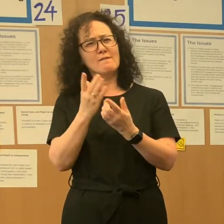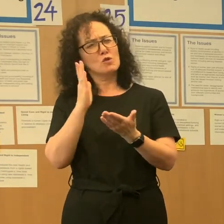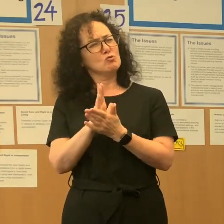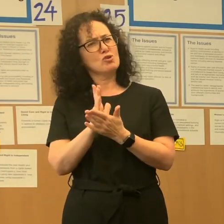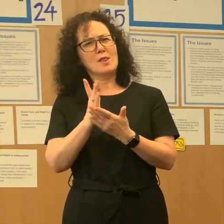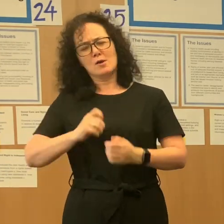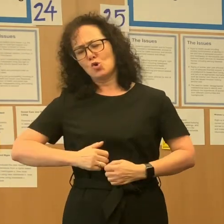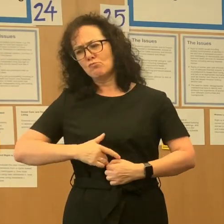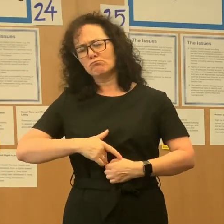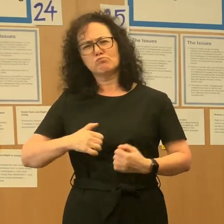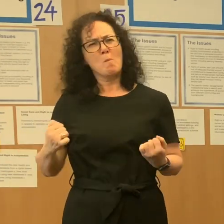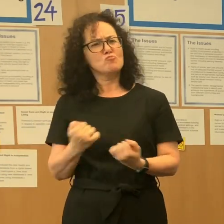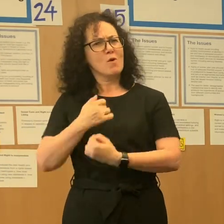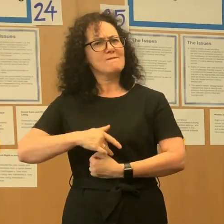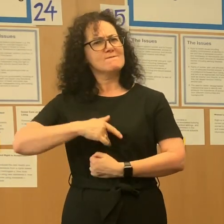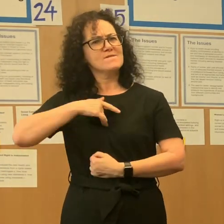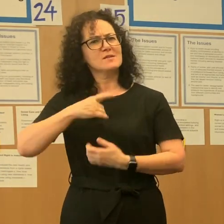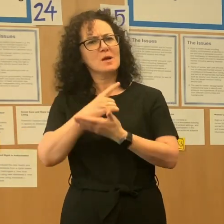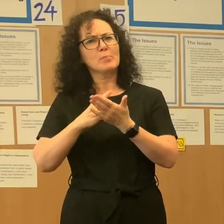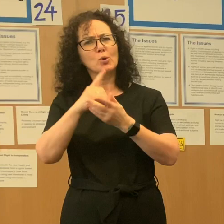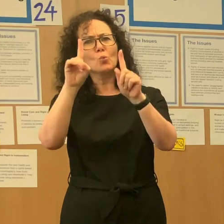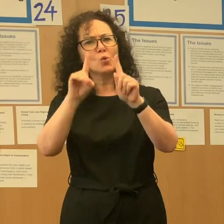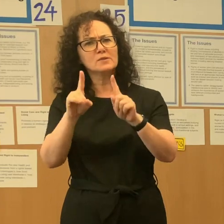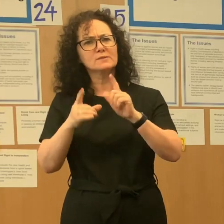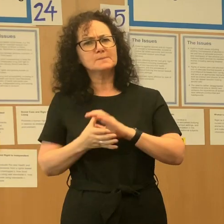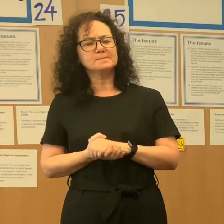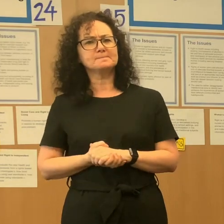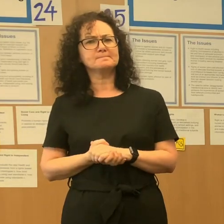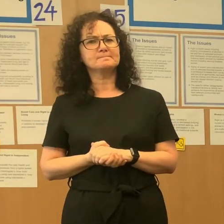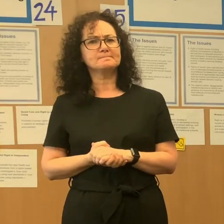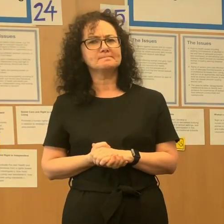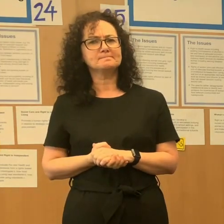strongly about is that there should be